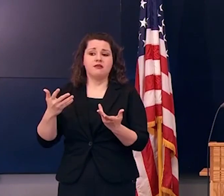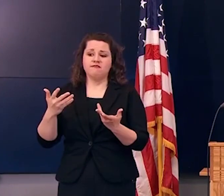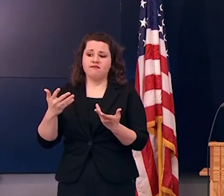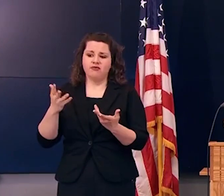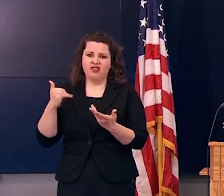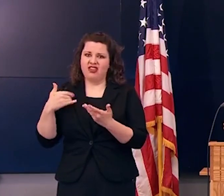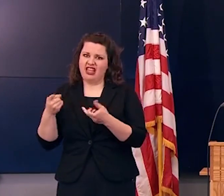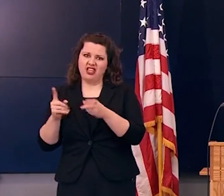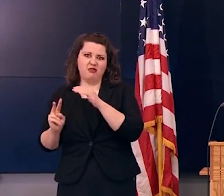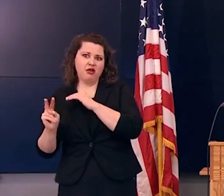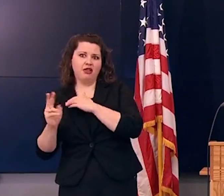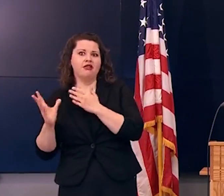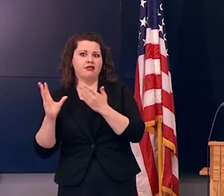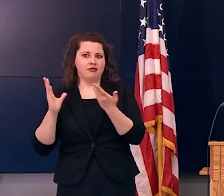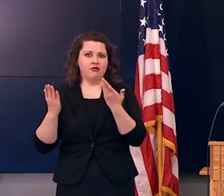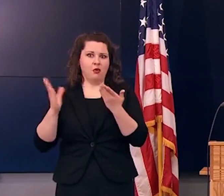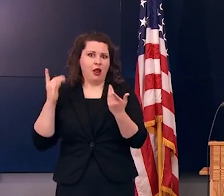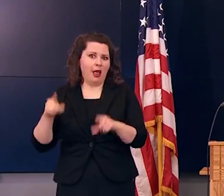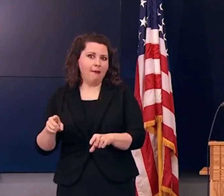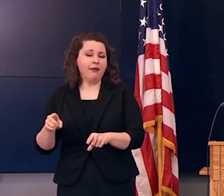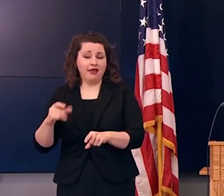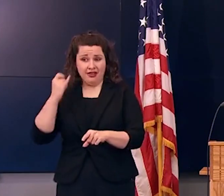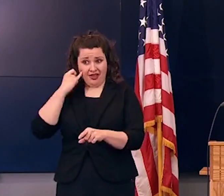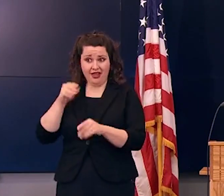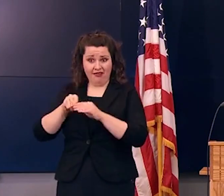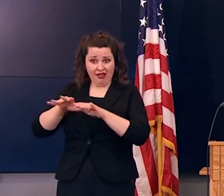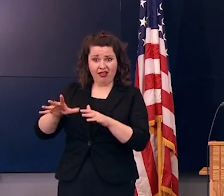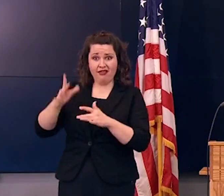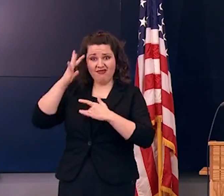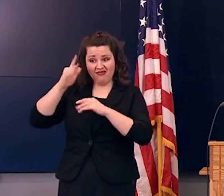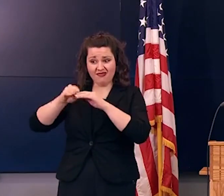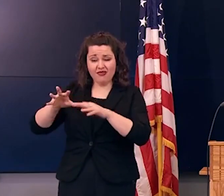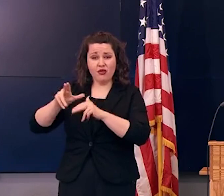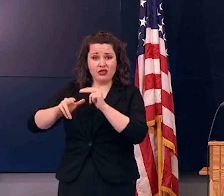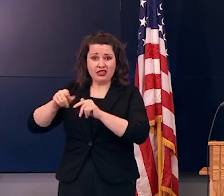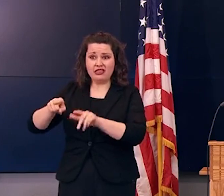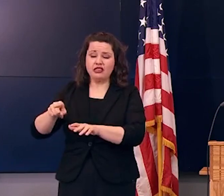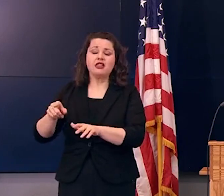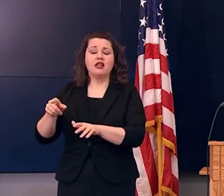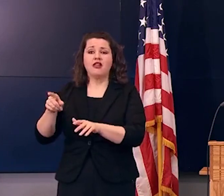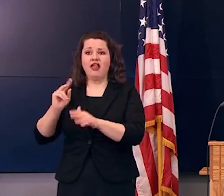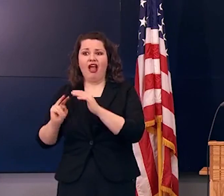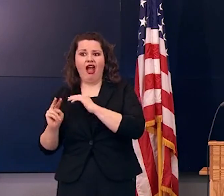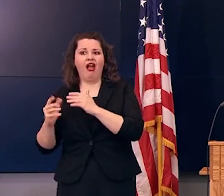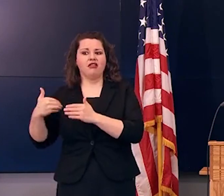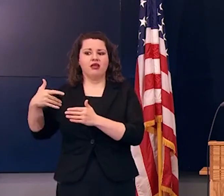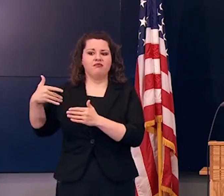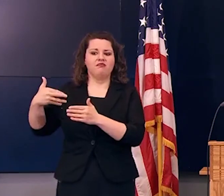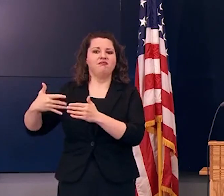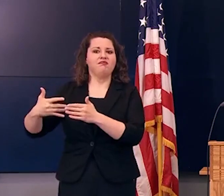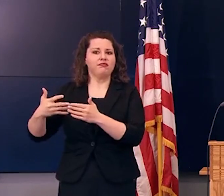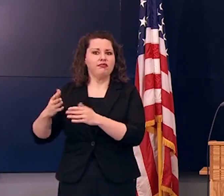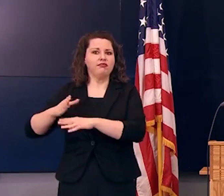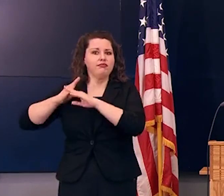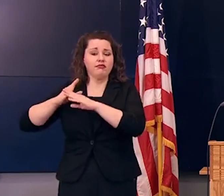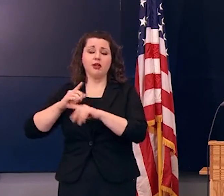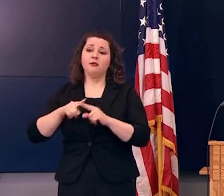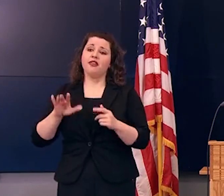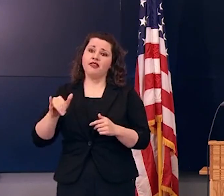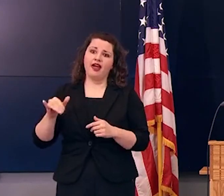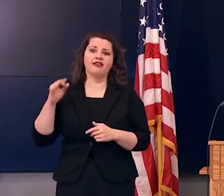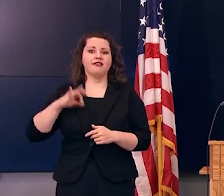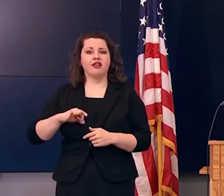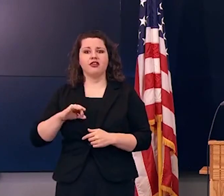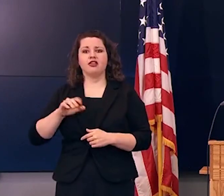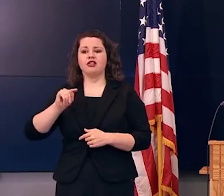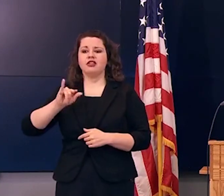in anticipation of what would happen if they had an outbreak in these facilities. But that's part of the advantage of having a Title 32, to